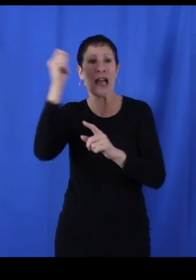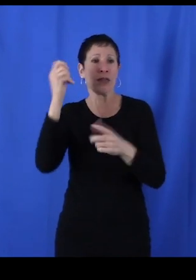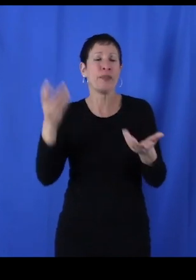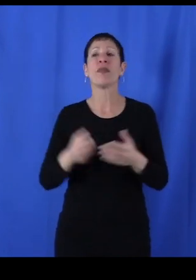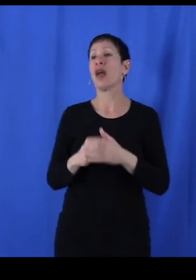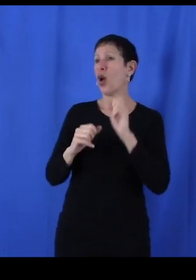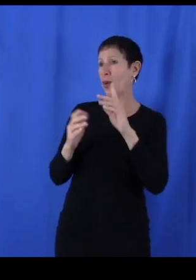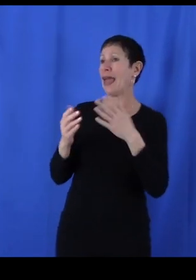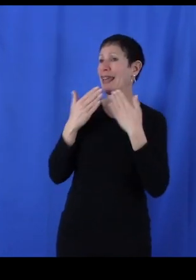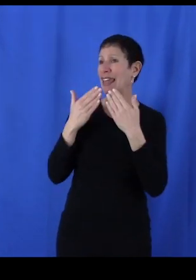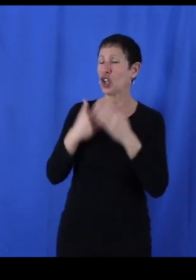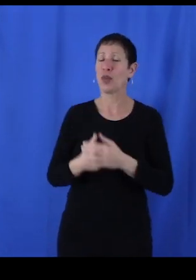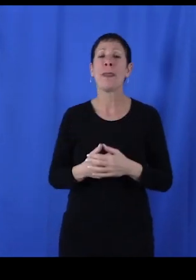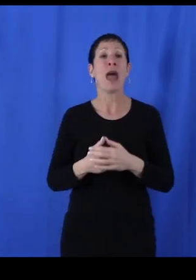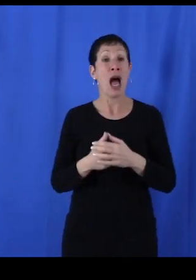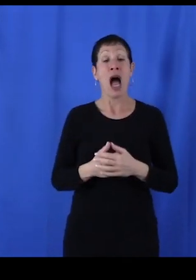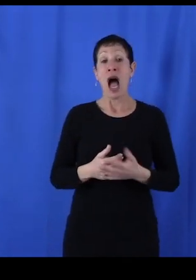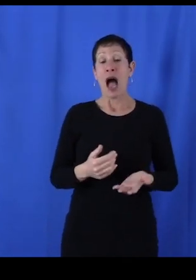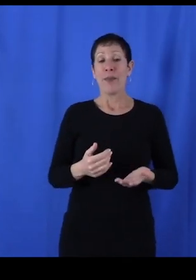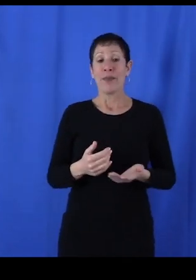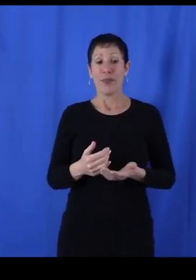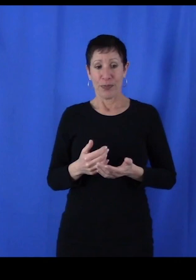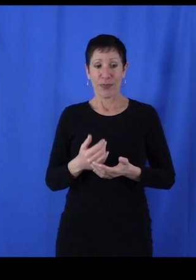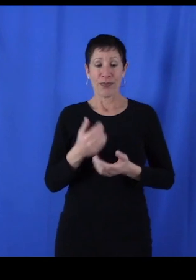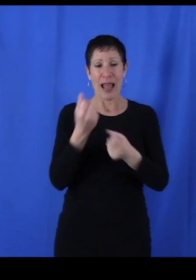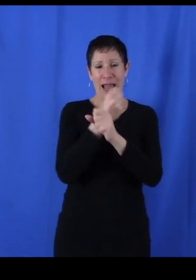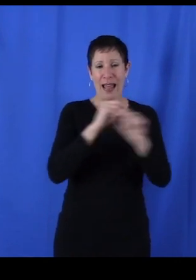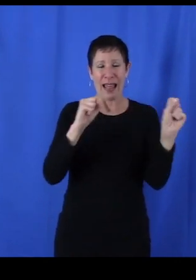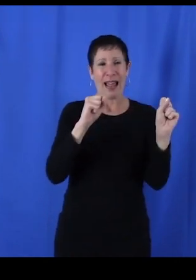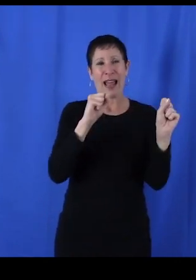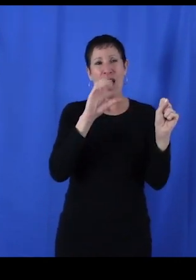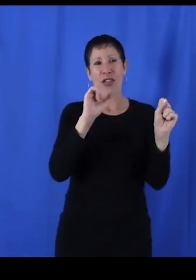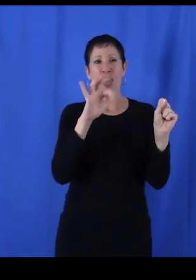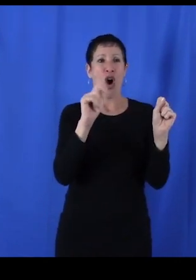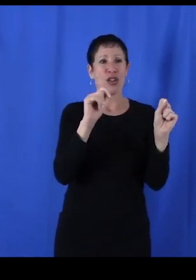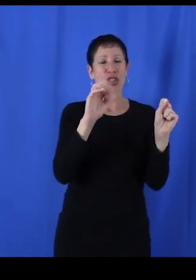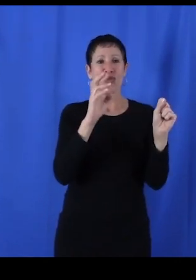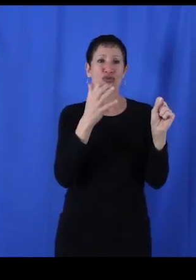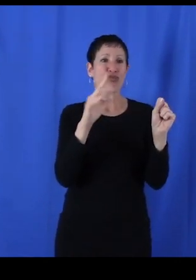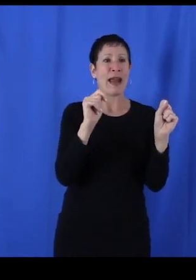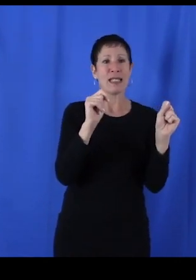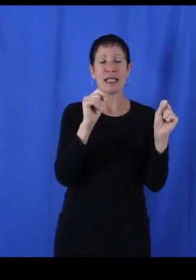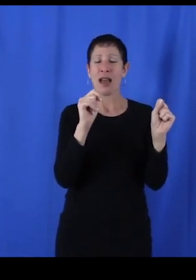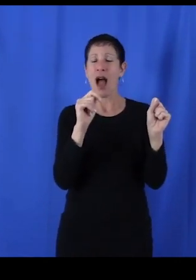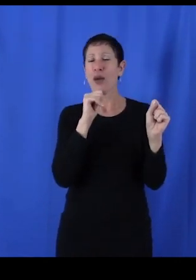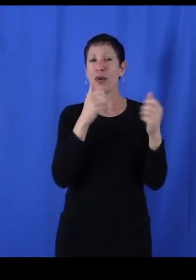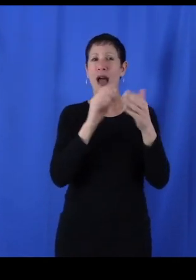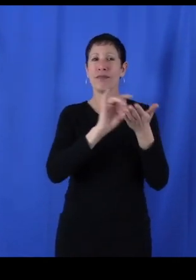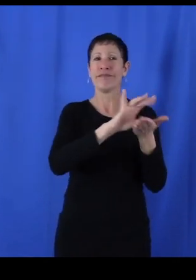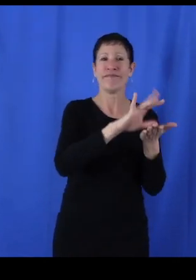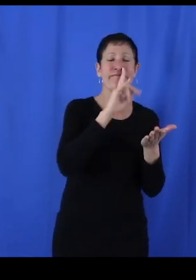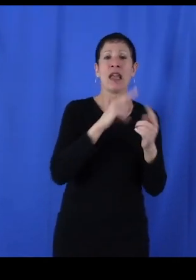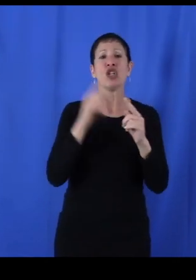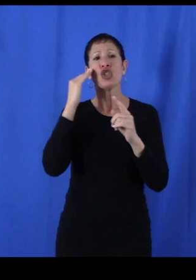Thank you. Yeah, see, I wouldn't put the alt-right outside of this logic of segregation at all. And what I think, so do you know Florian Kramer's